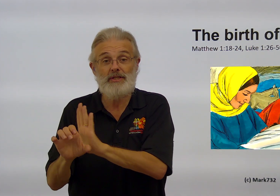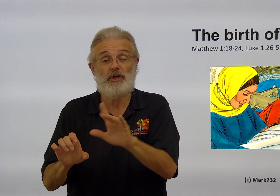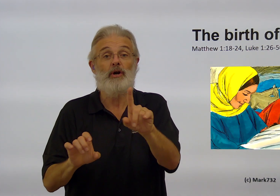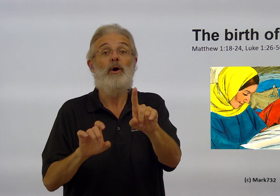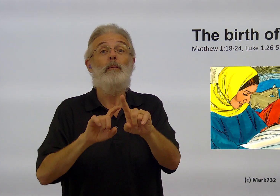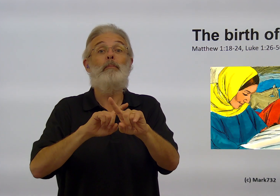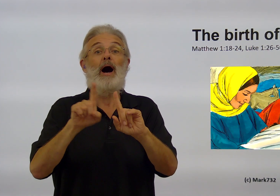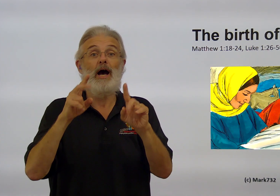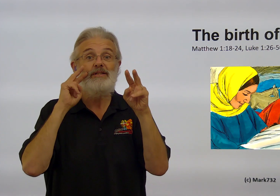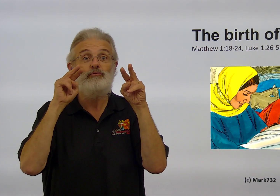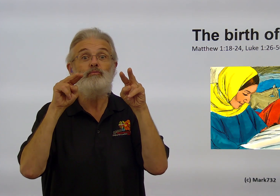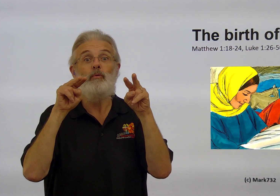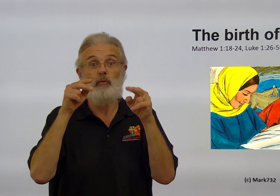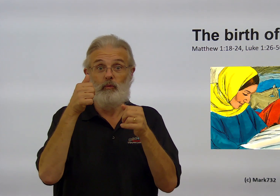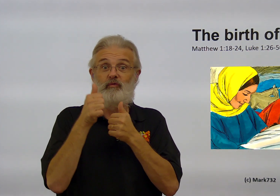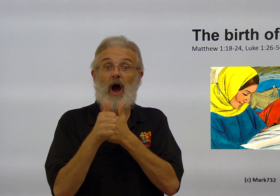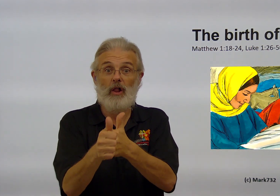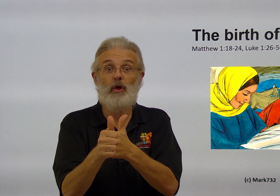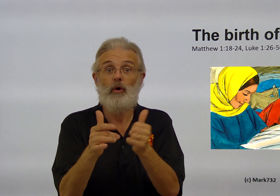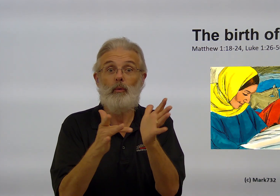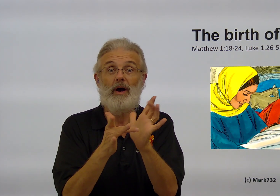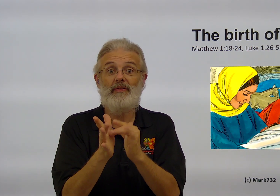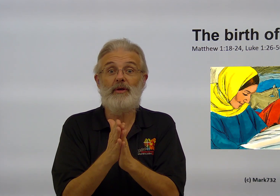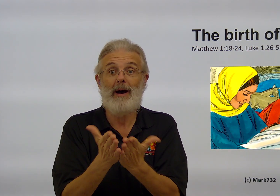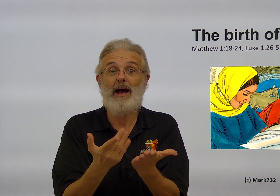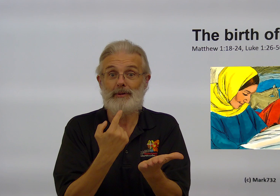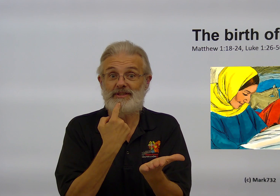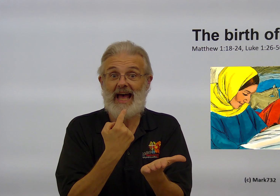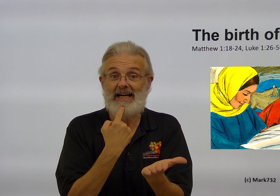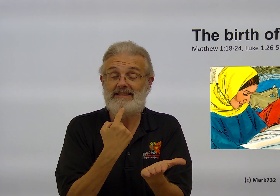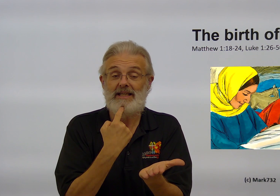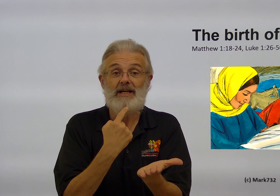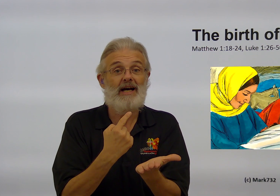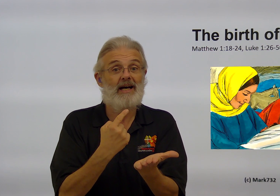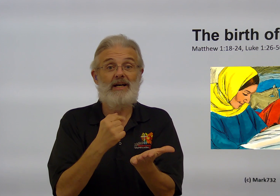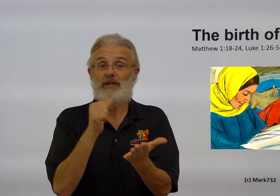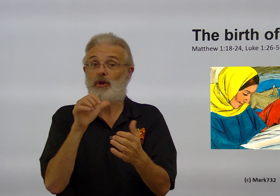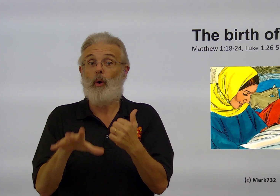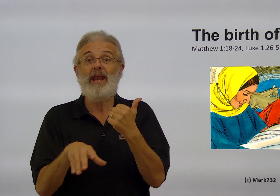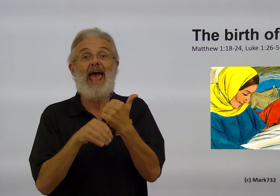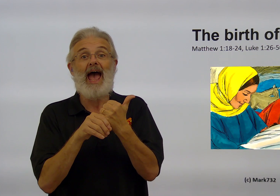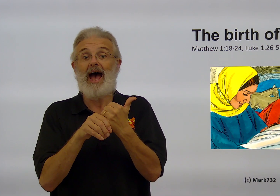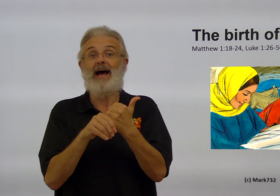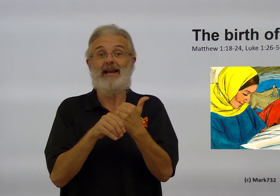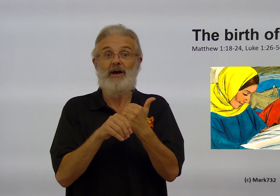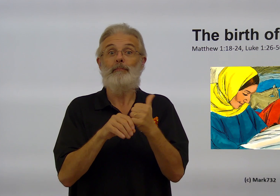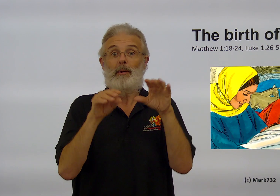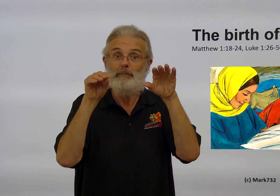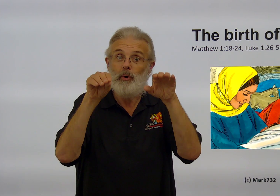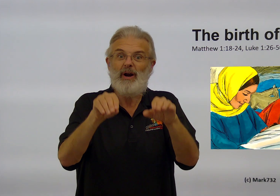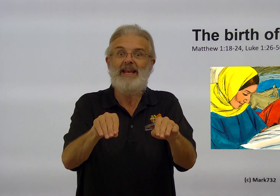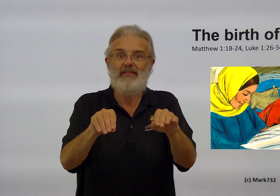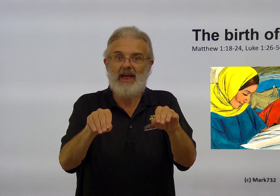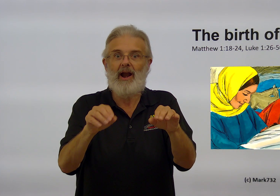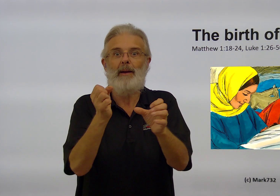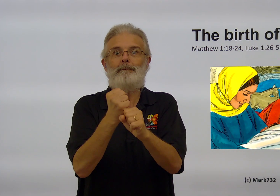picture, but follow what the Bible says? Don't add, but put in there and make